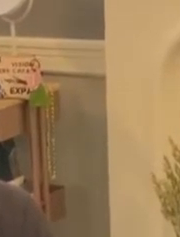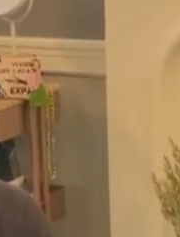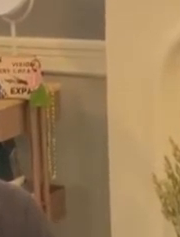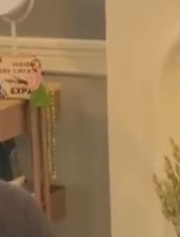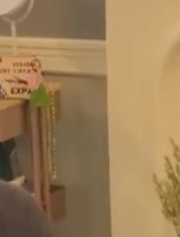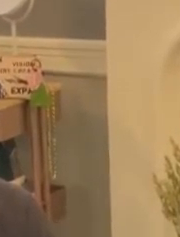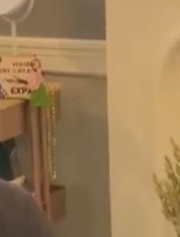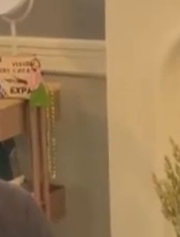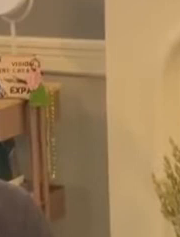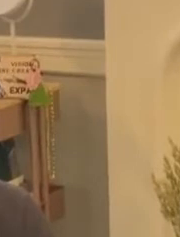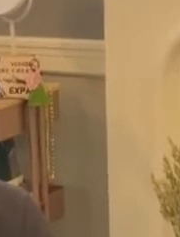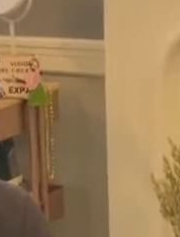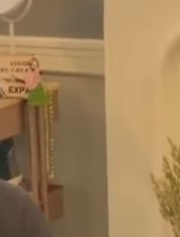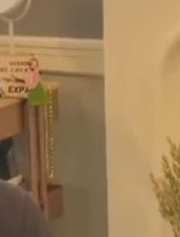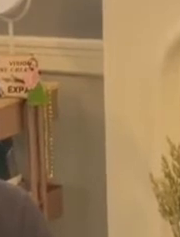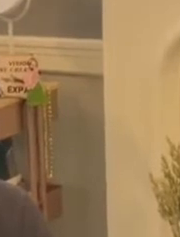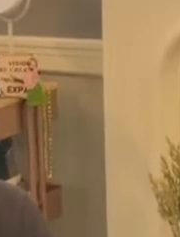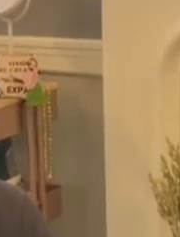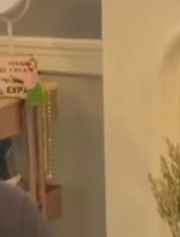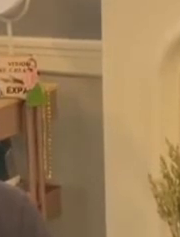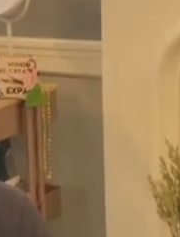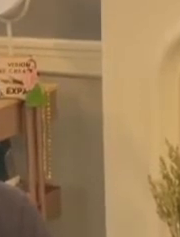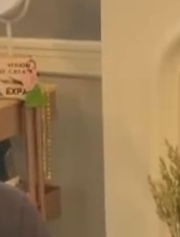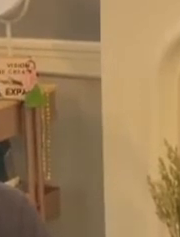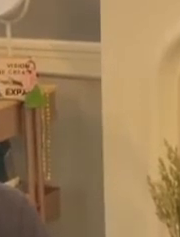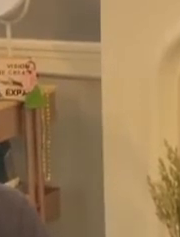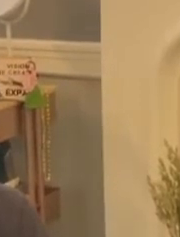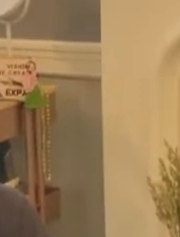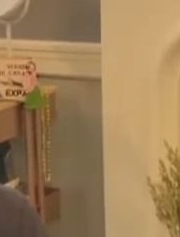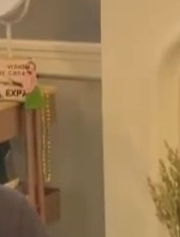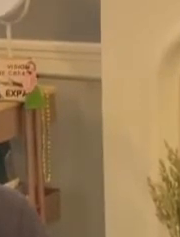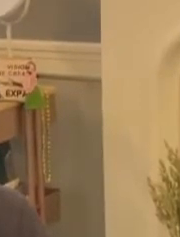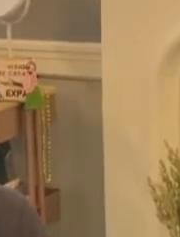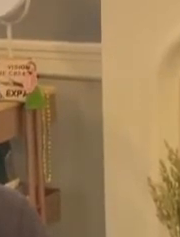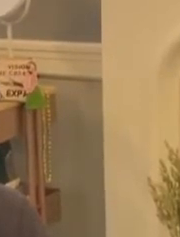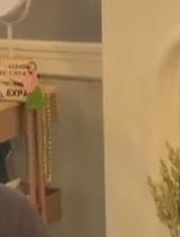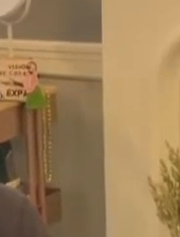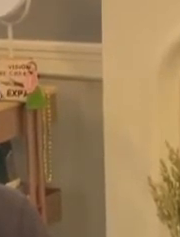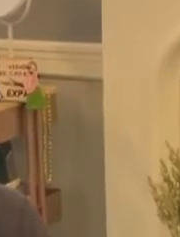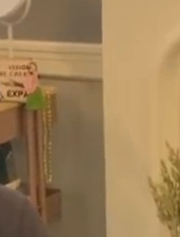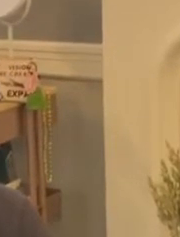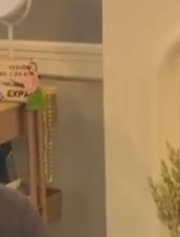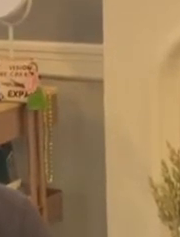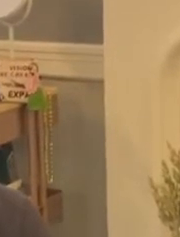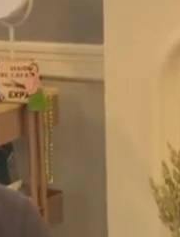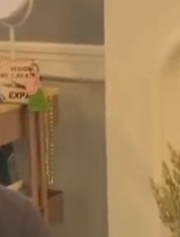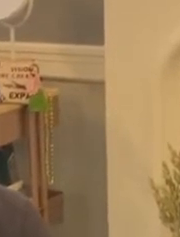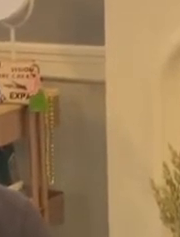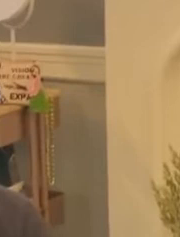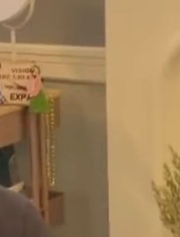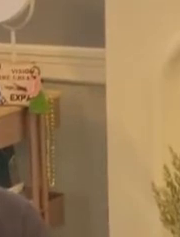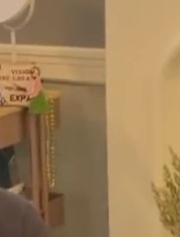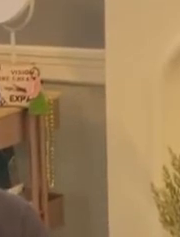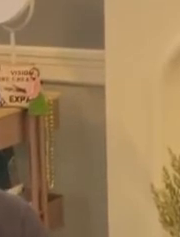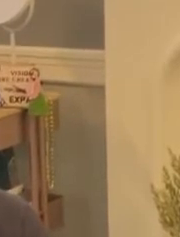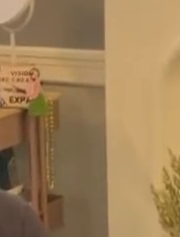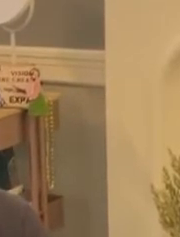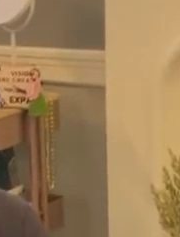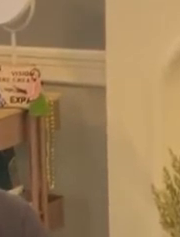ambition, health, prosperity, for the peace and safety of their family and friends and others they have never even